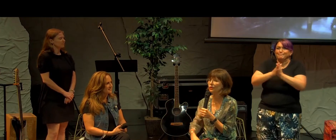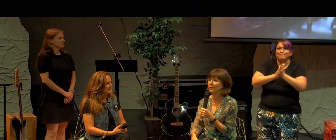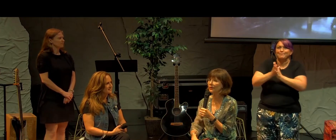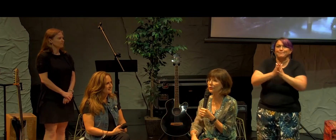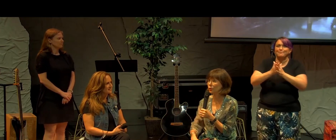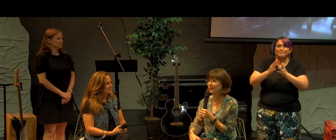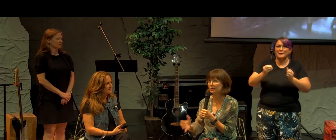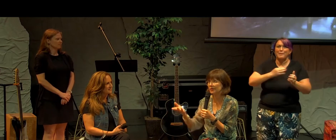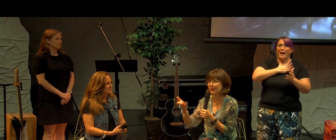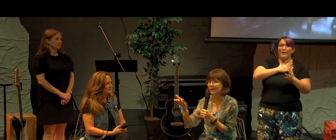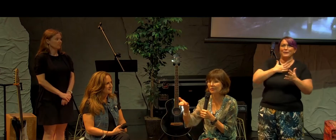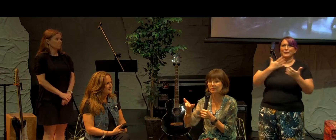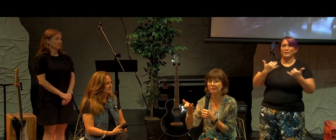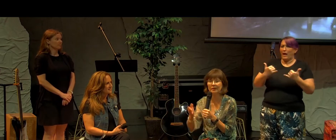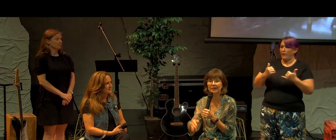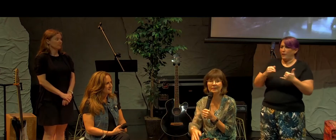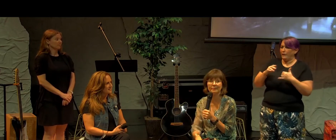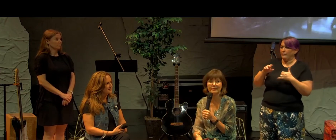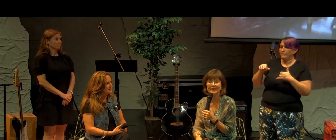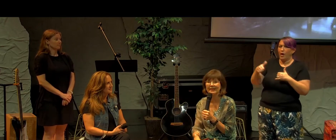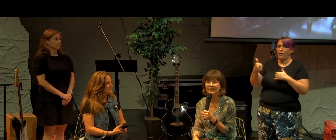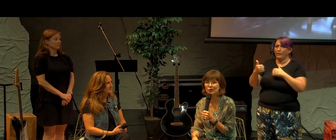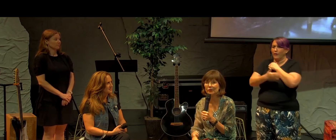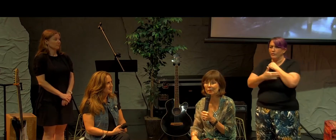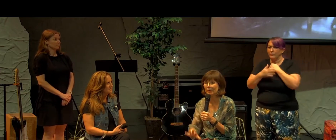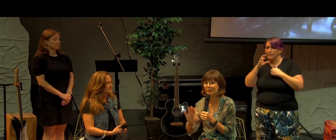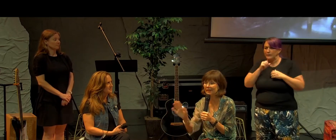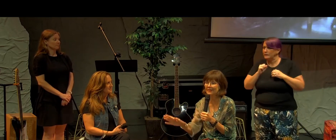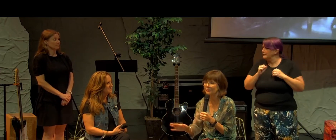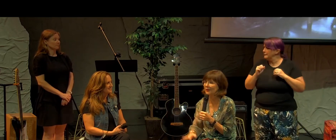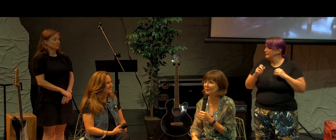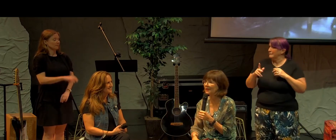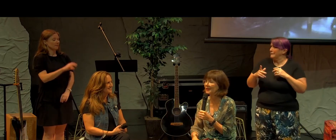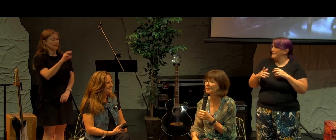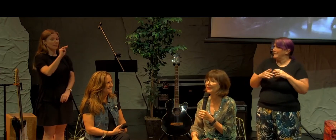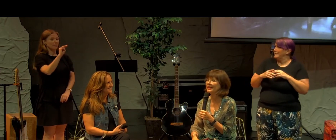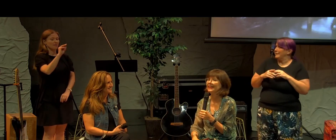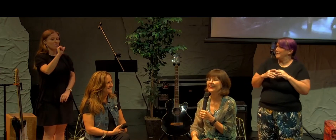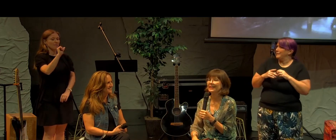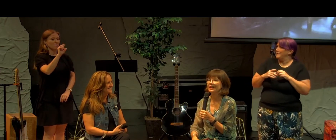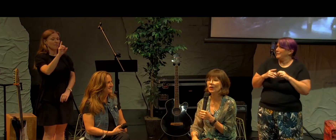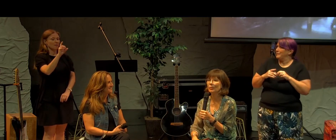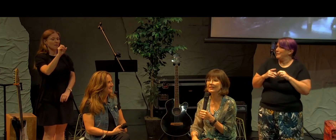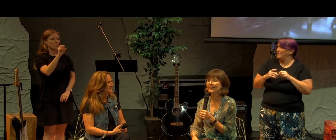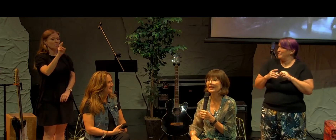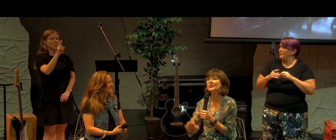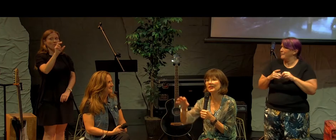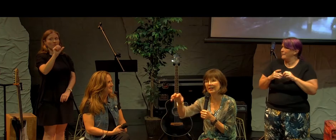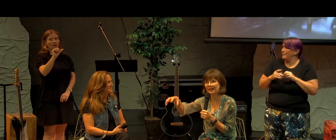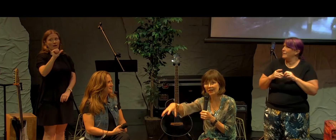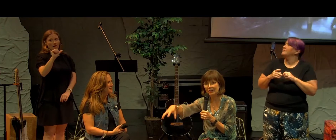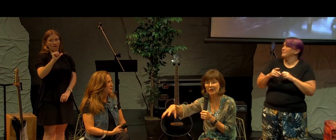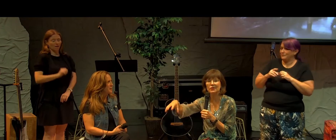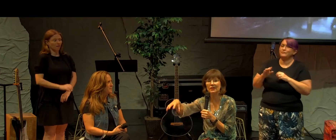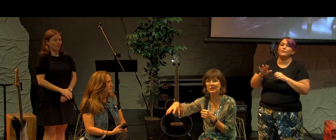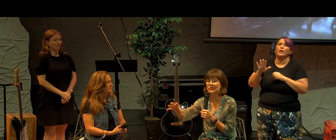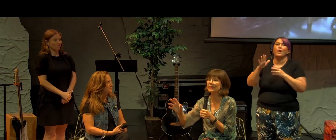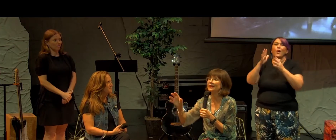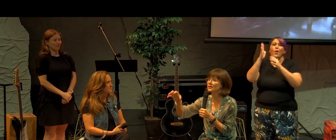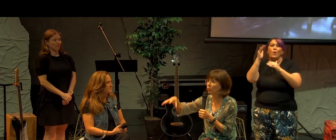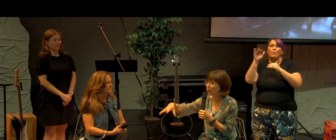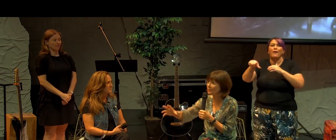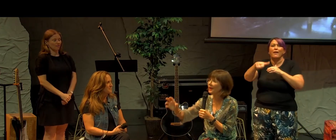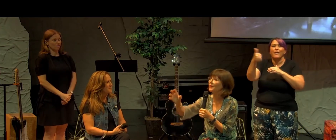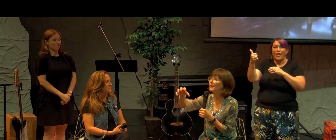Chisinau, Moldova, which another Soviet republic, it doesn't matter where they are, but They're hoping to get into yet another country, another city,